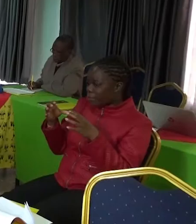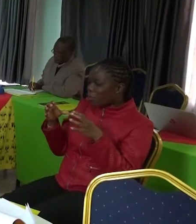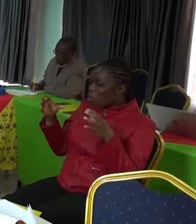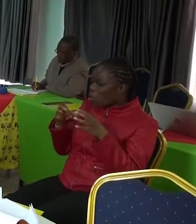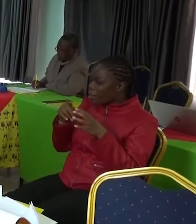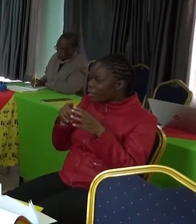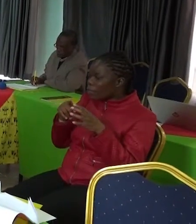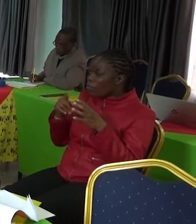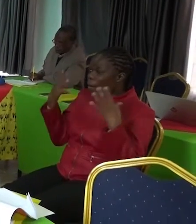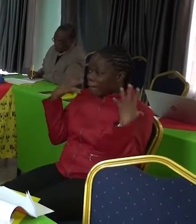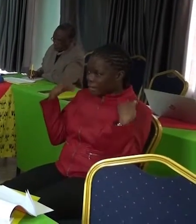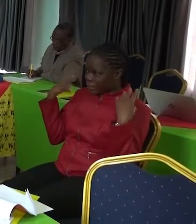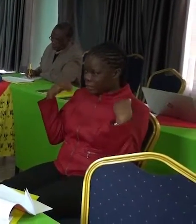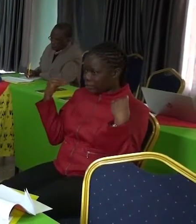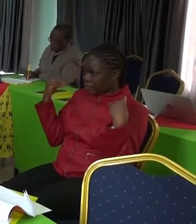Community of practice.